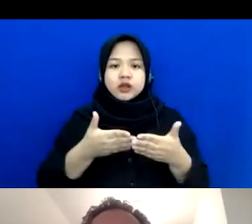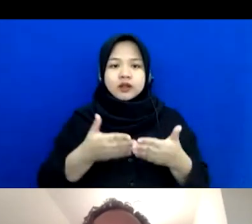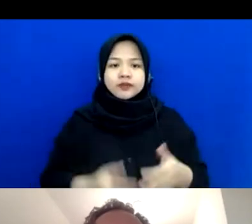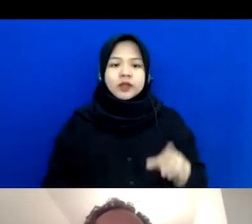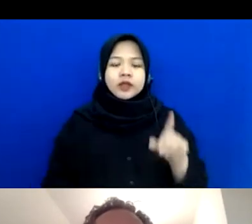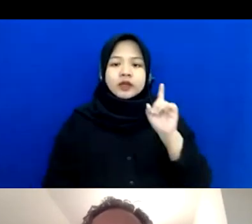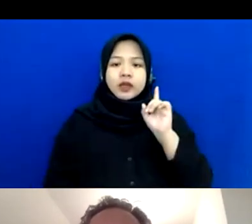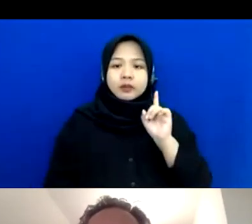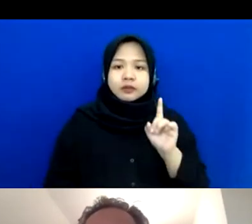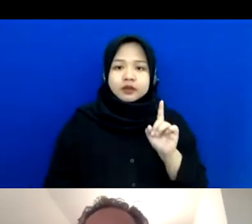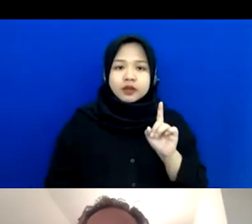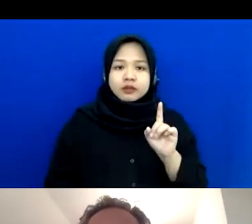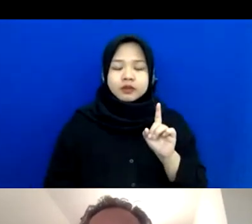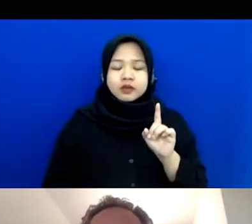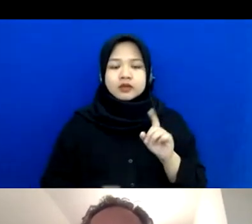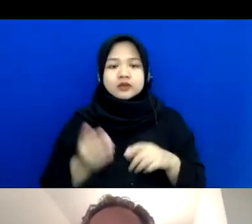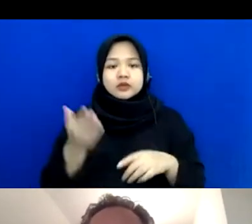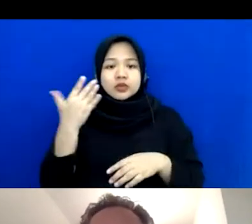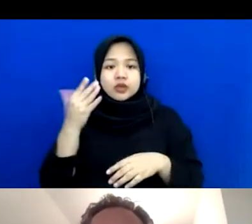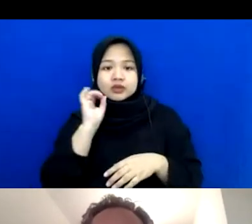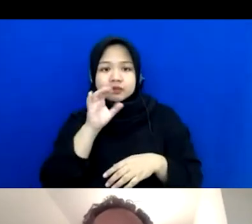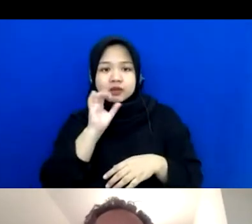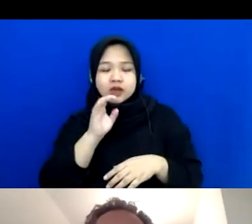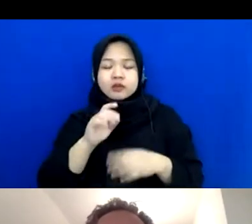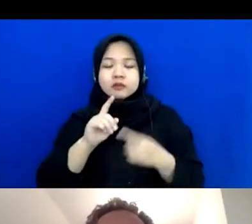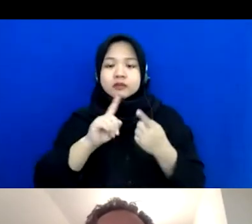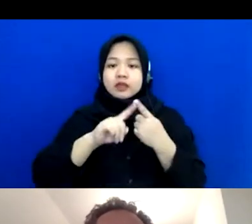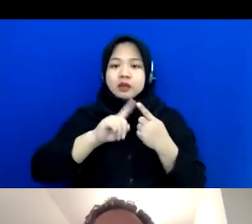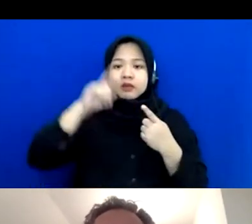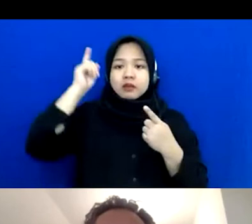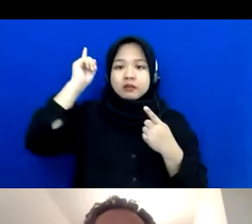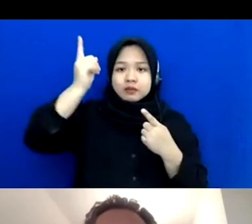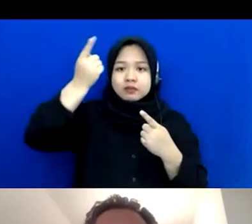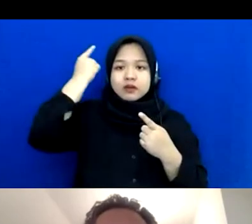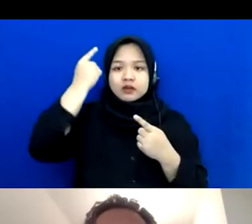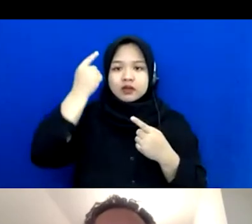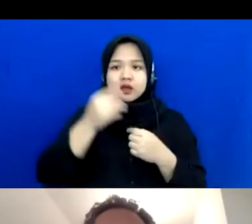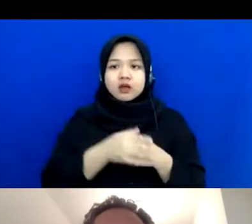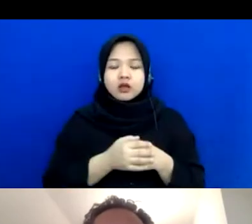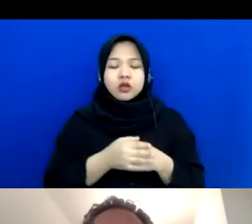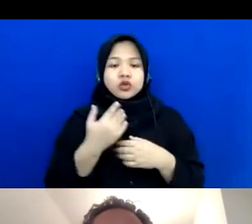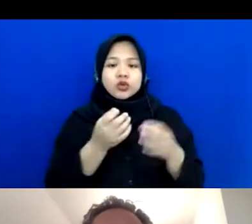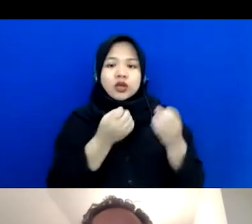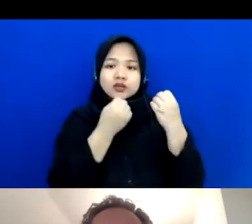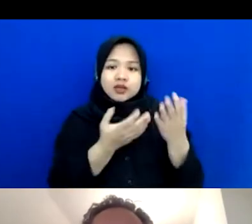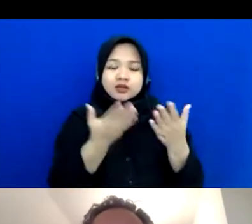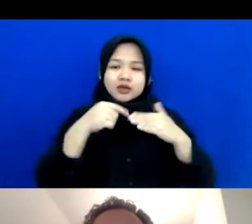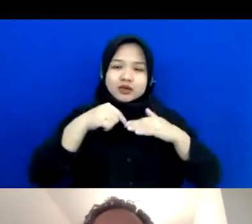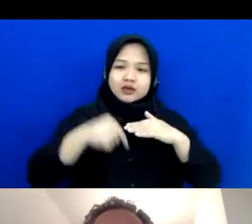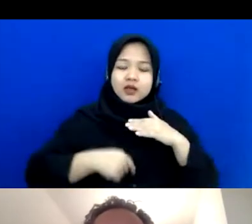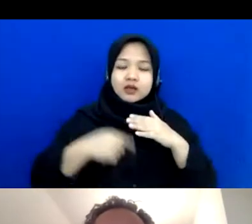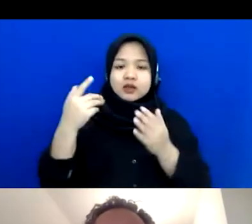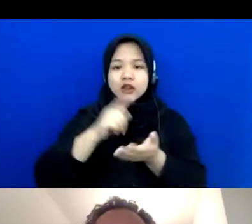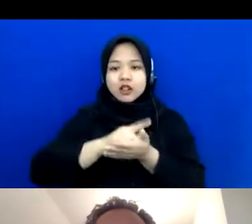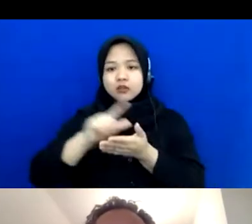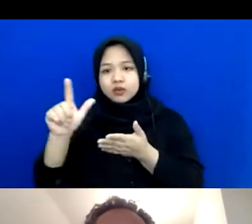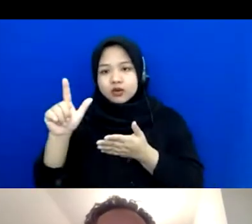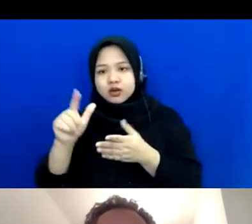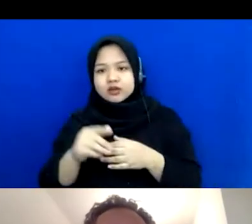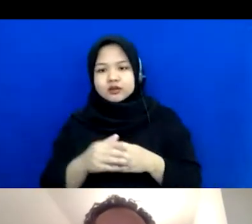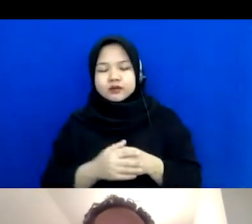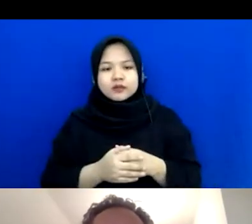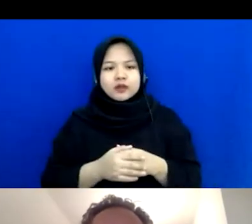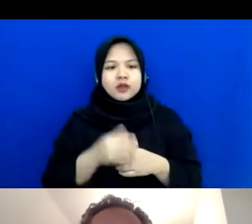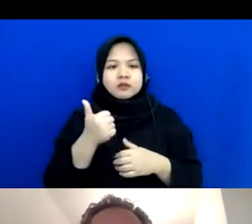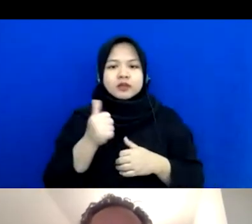foremost, as mentioned already, governments that of course, as explained in detail in the report, can do